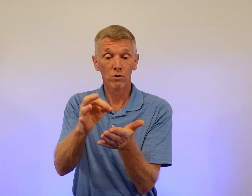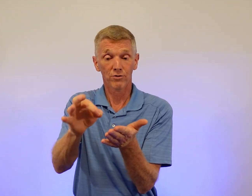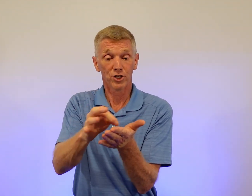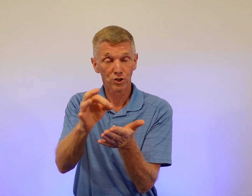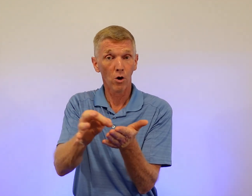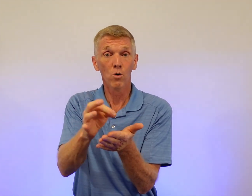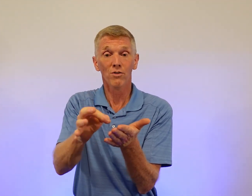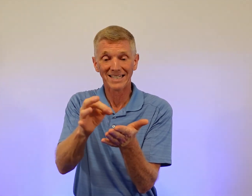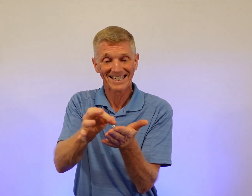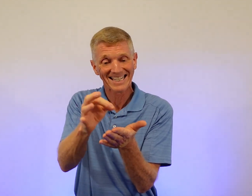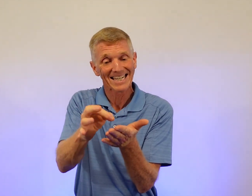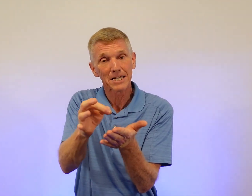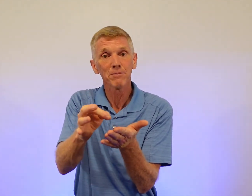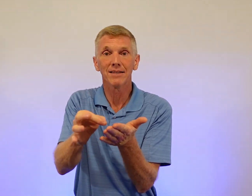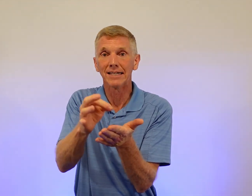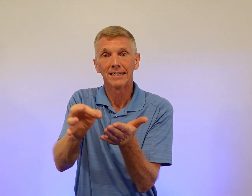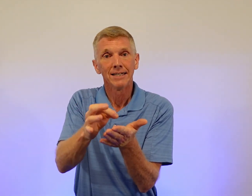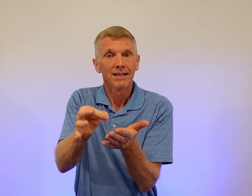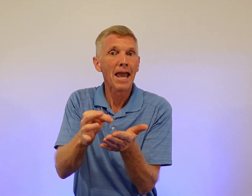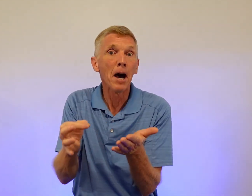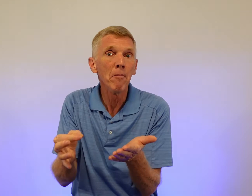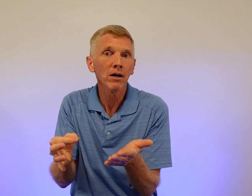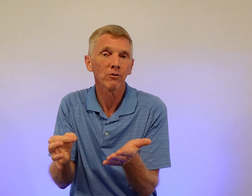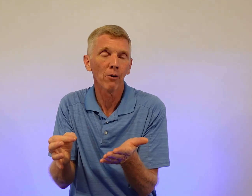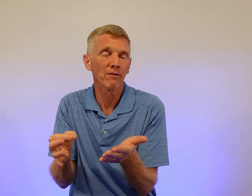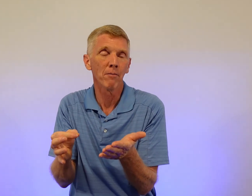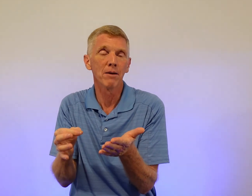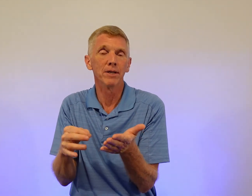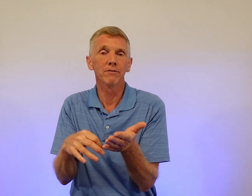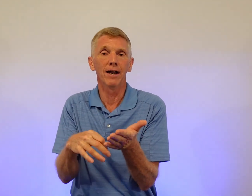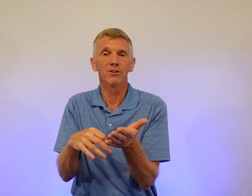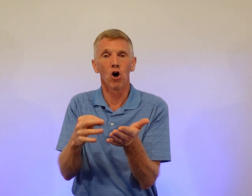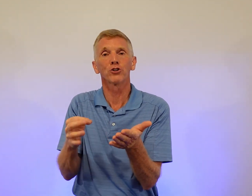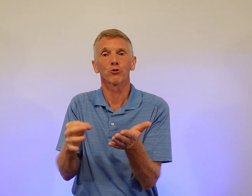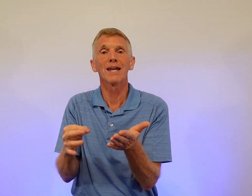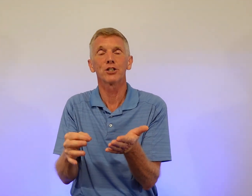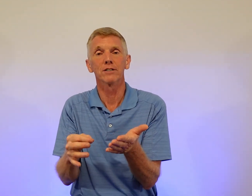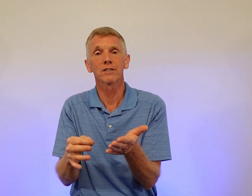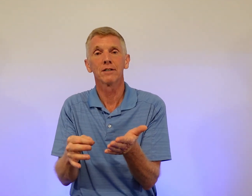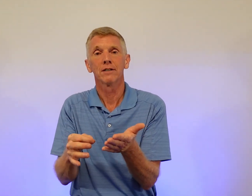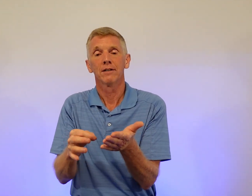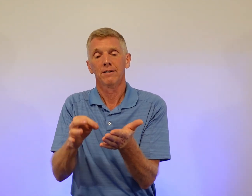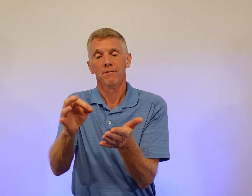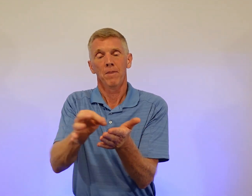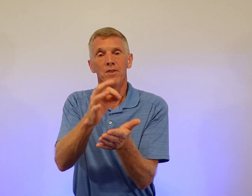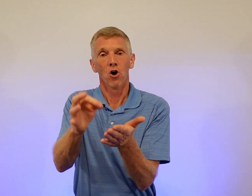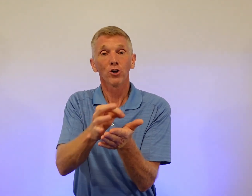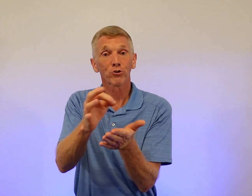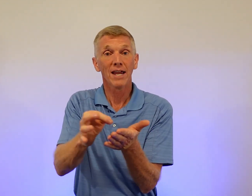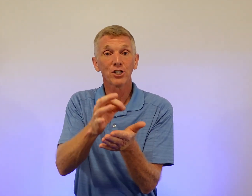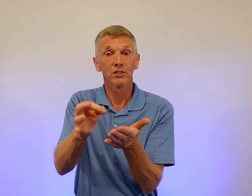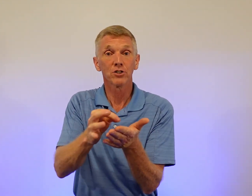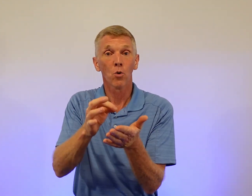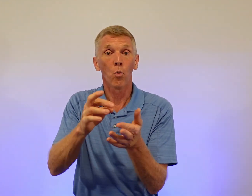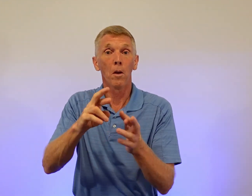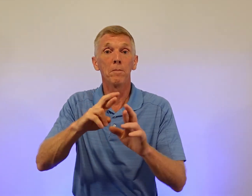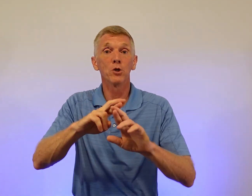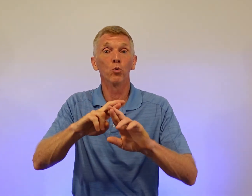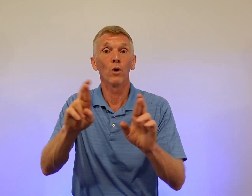the seam, the hem, right, whatever it might be, right, the alterations. The alterations will be